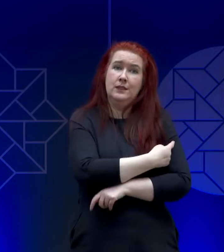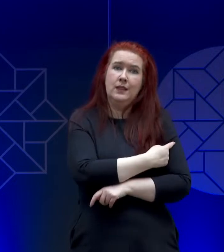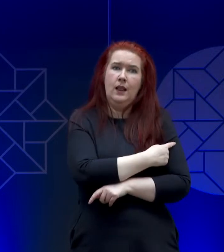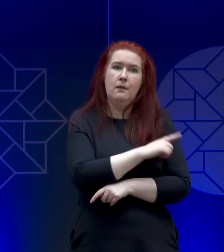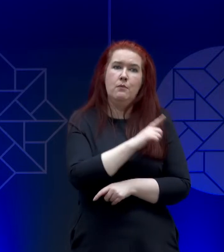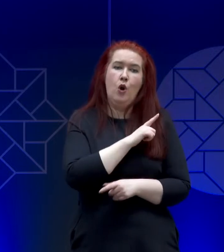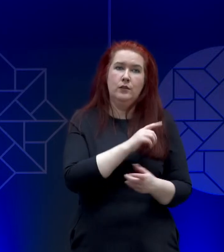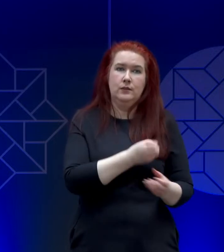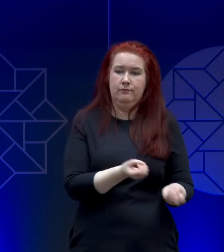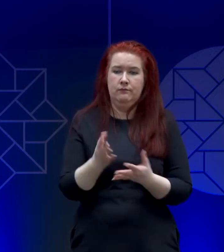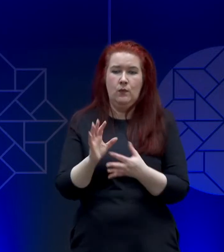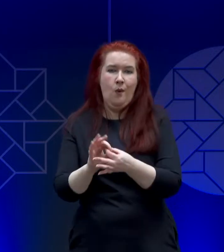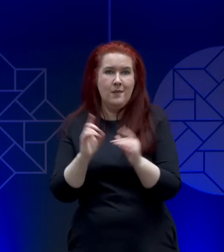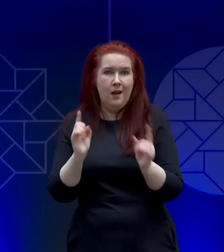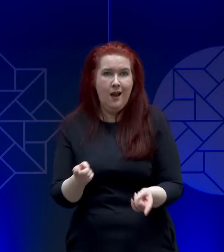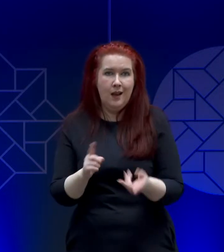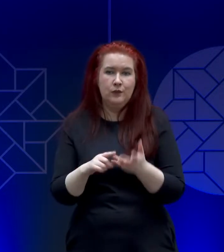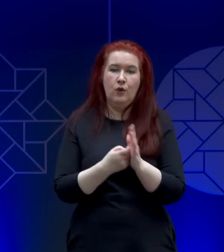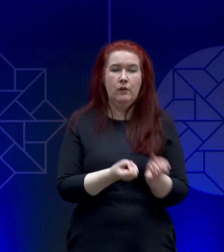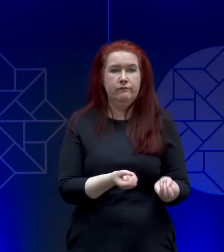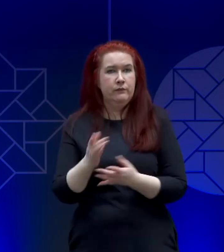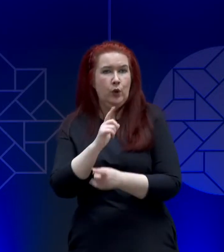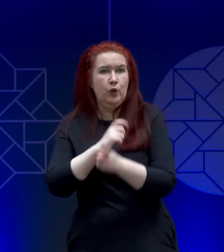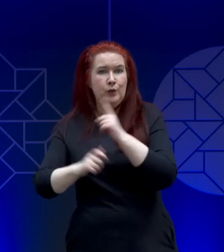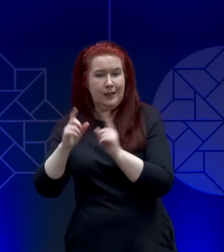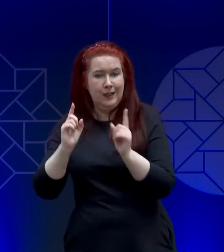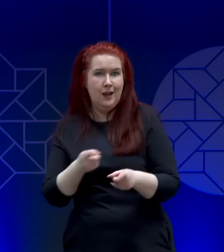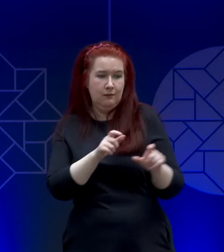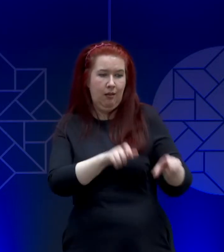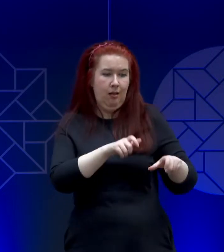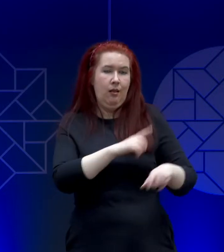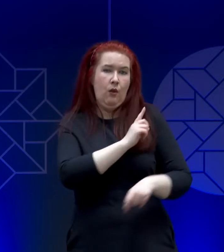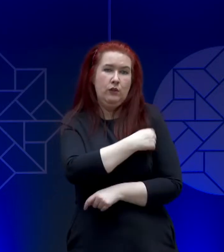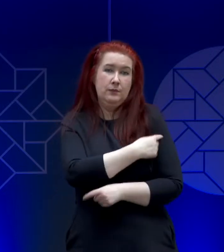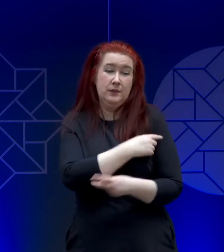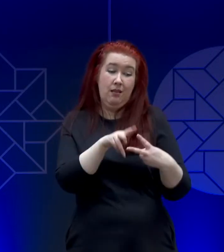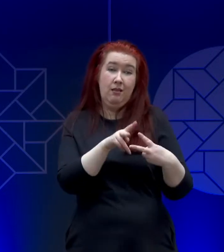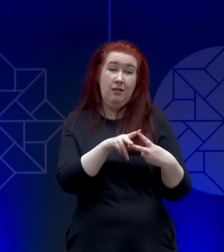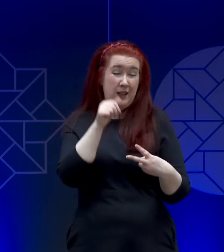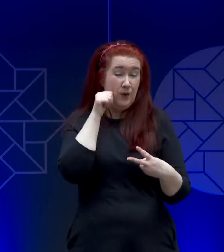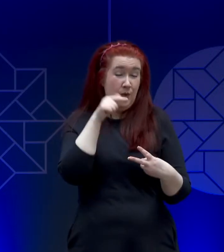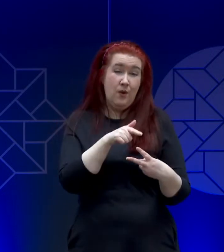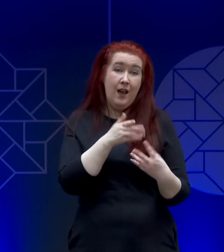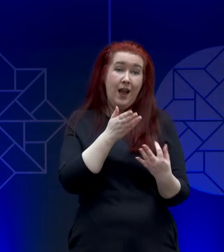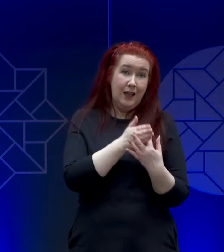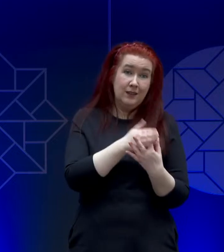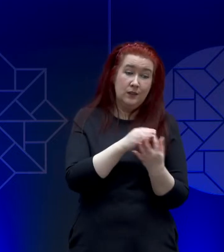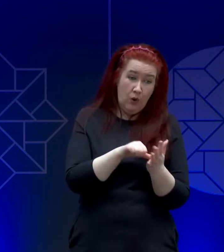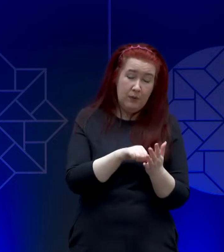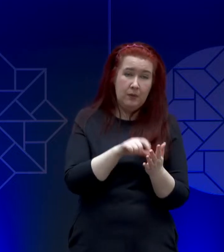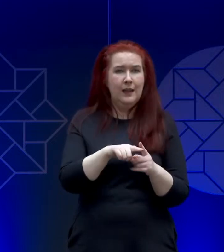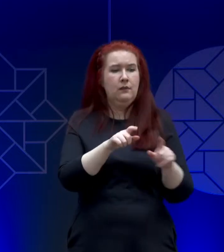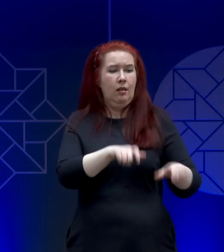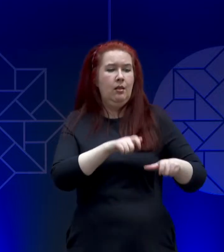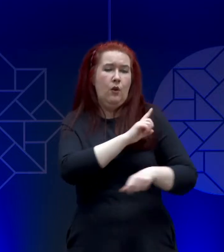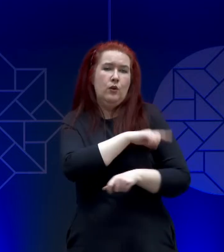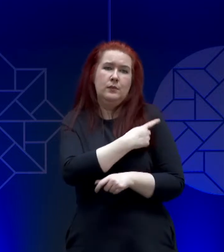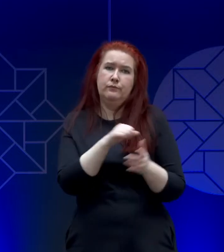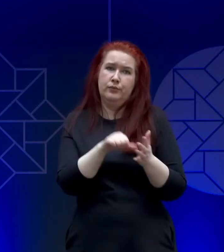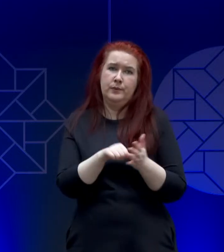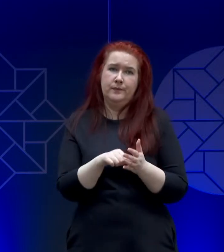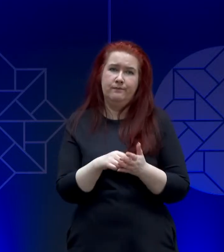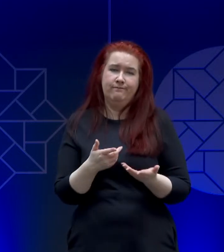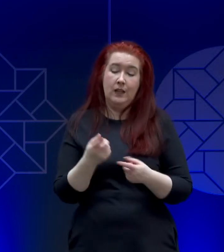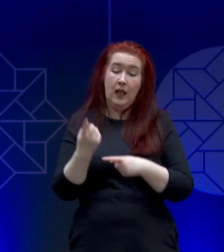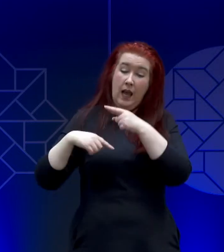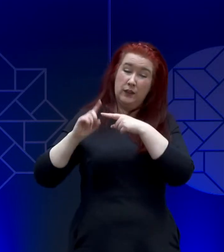in community care is not available. The two, of course, are fundamentally connected. Last year, I referred to